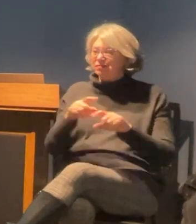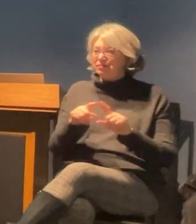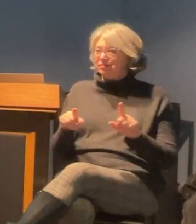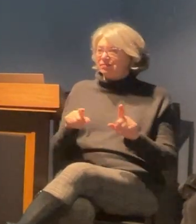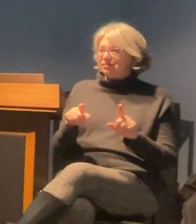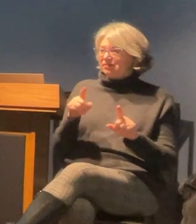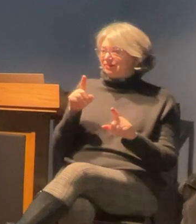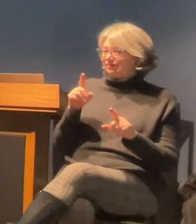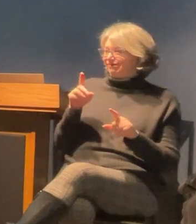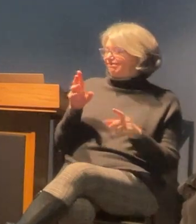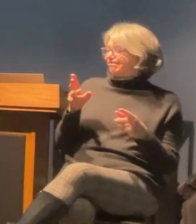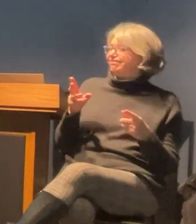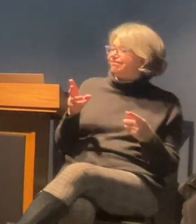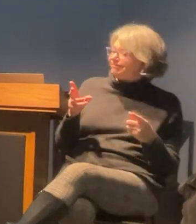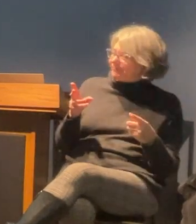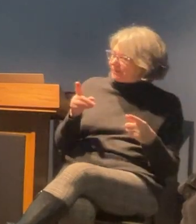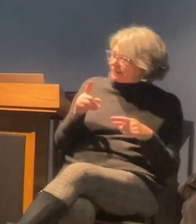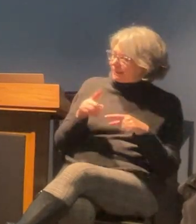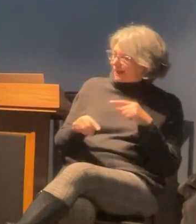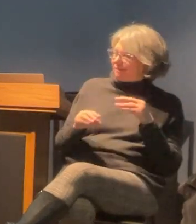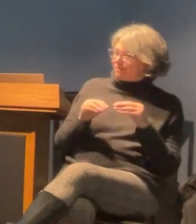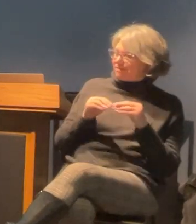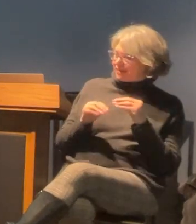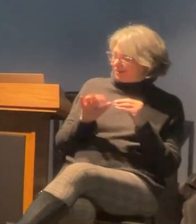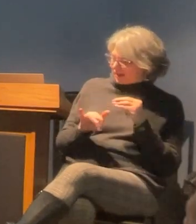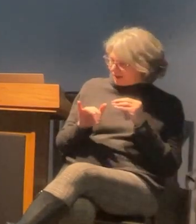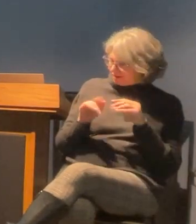can't fix that. And I thought that